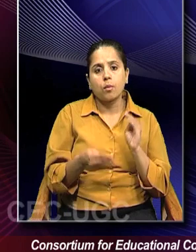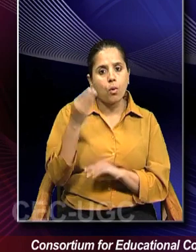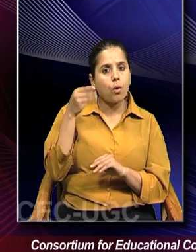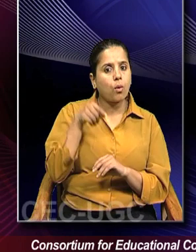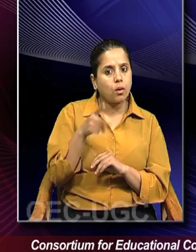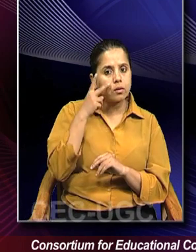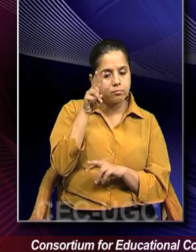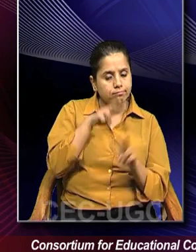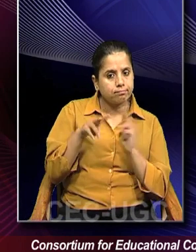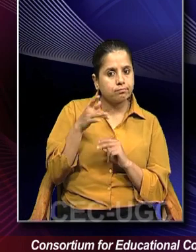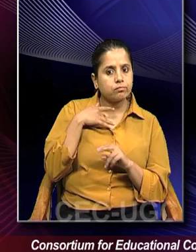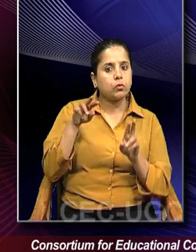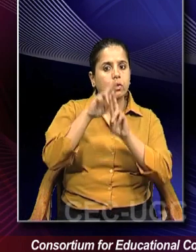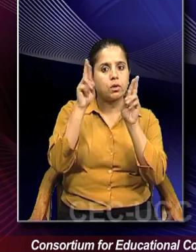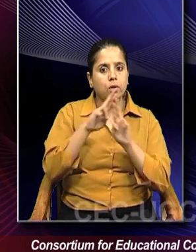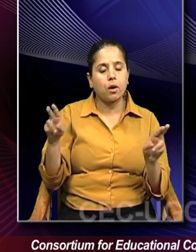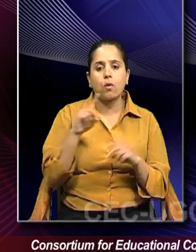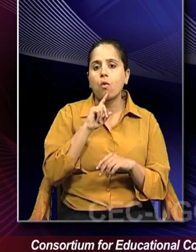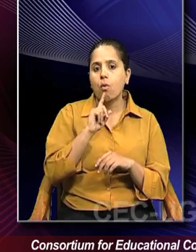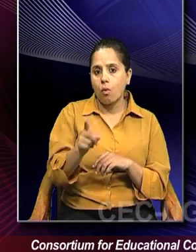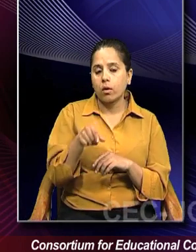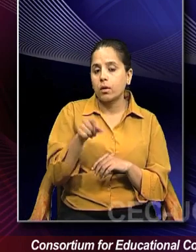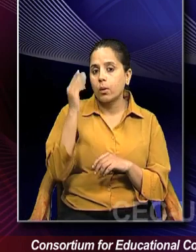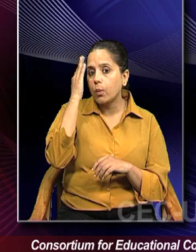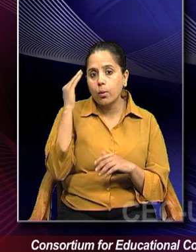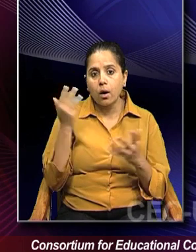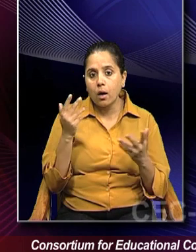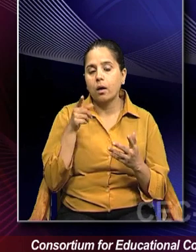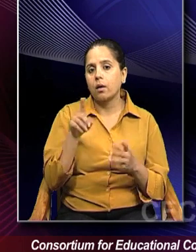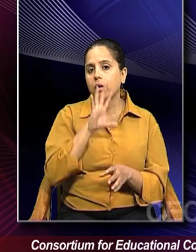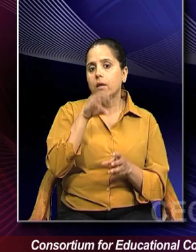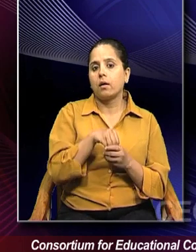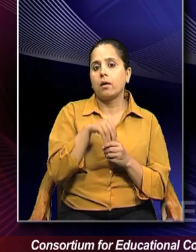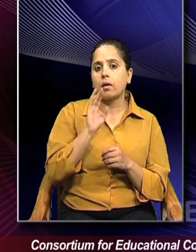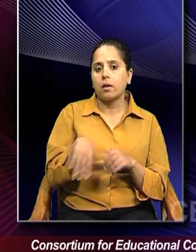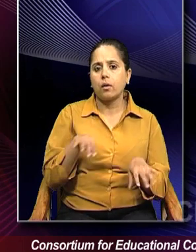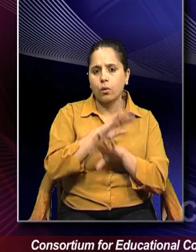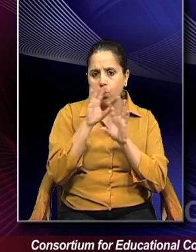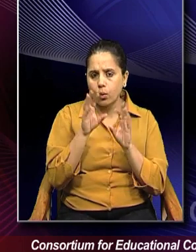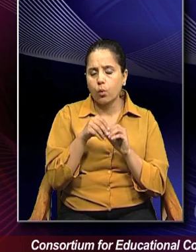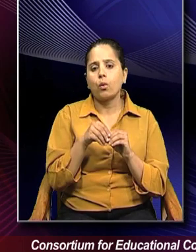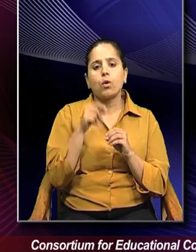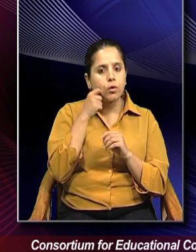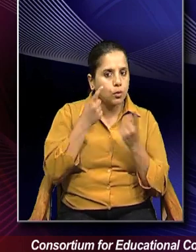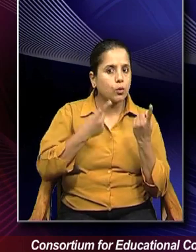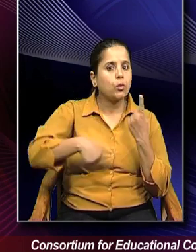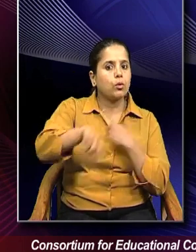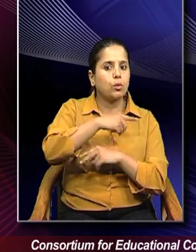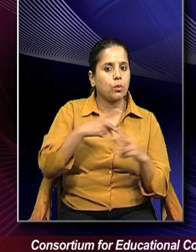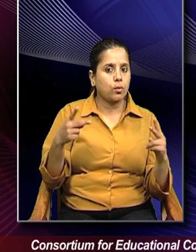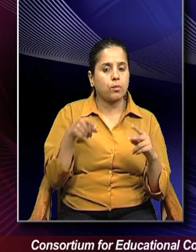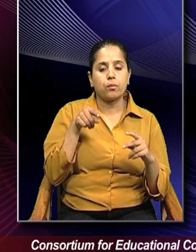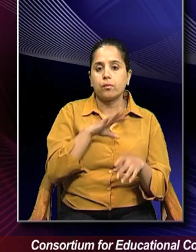primordial than international order, because it includes entire humanity, because